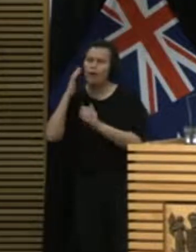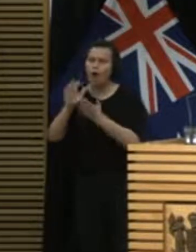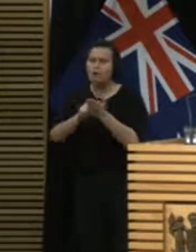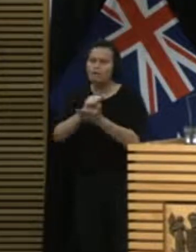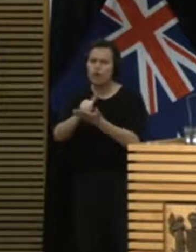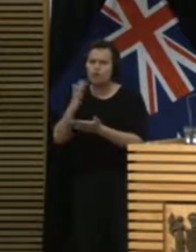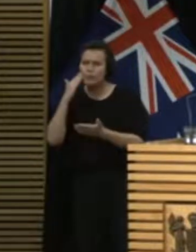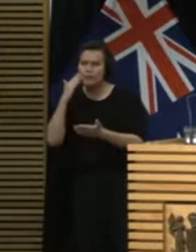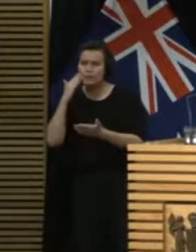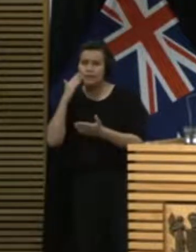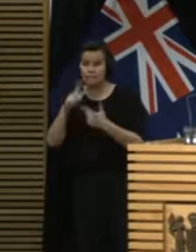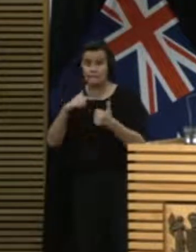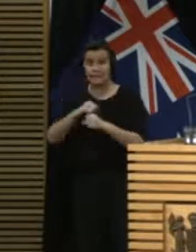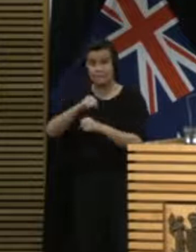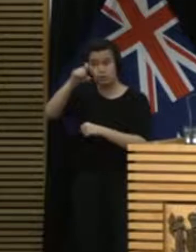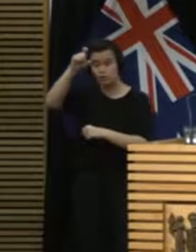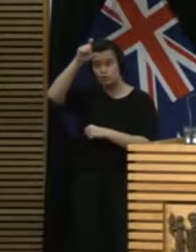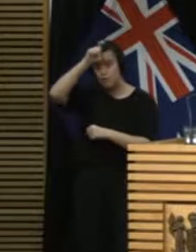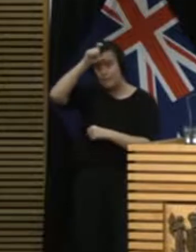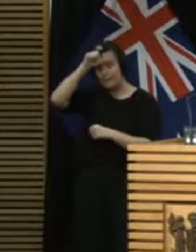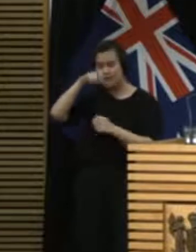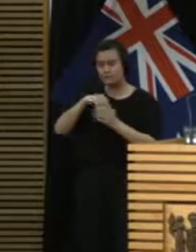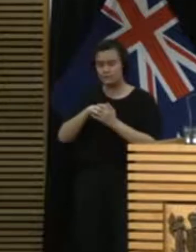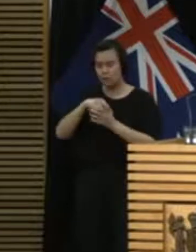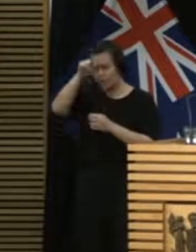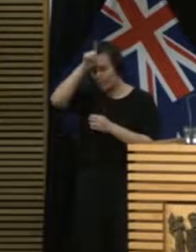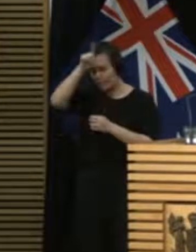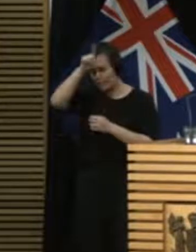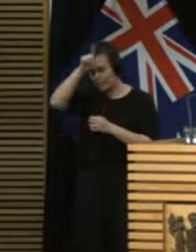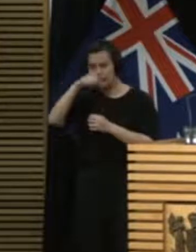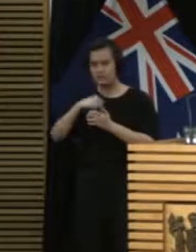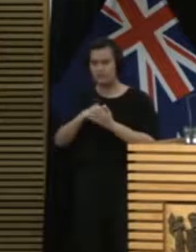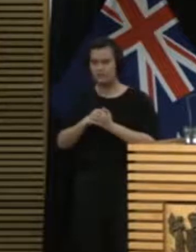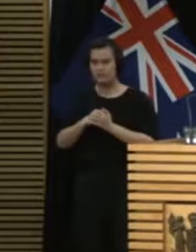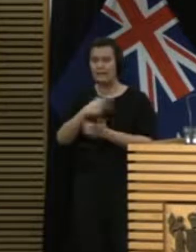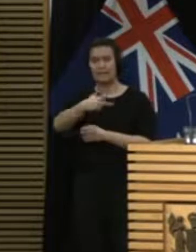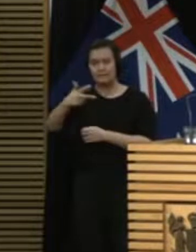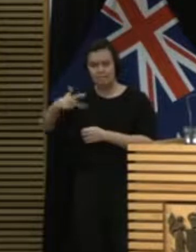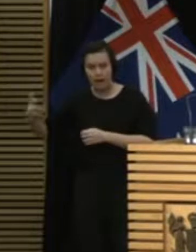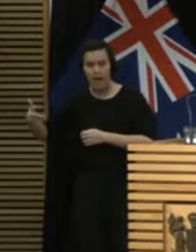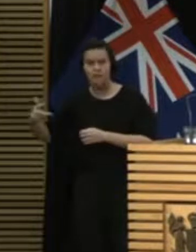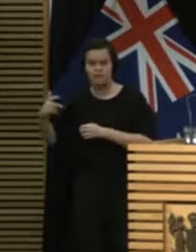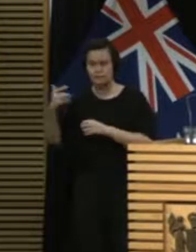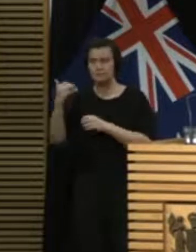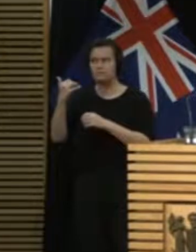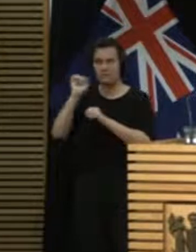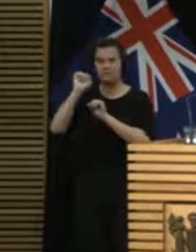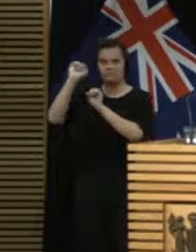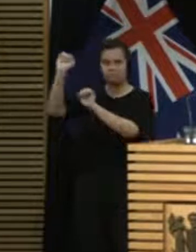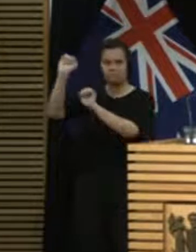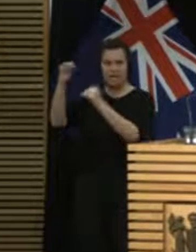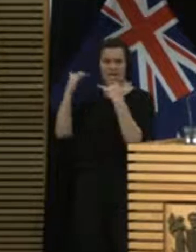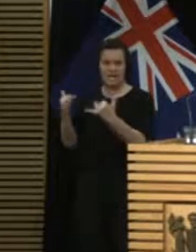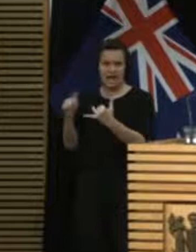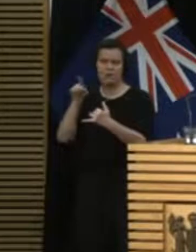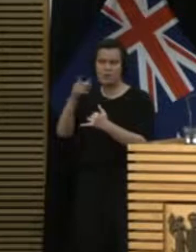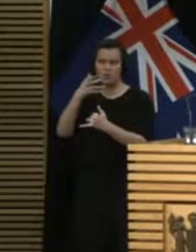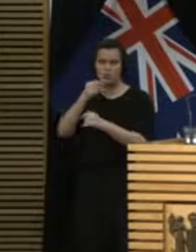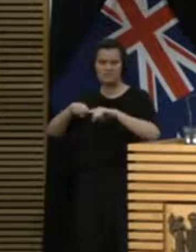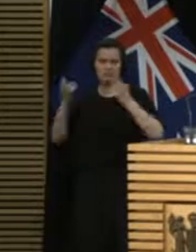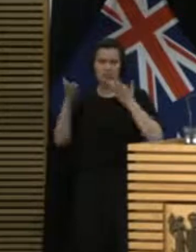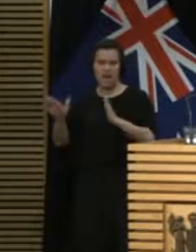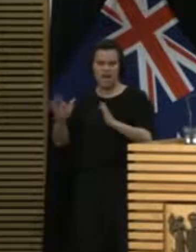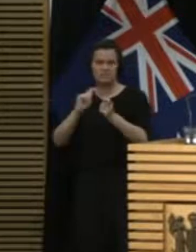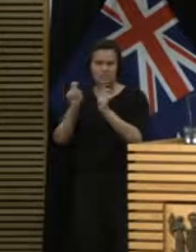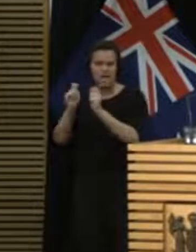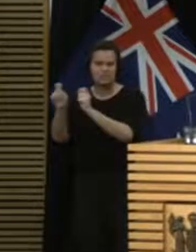approach. Denmark has used rapid antigen testing, is now winding down the use of that. So we'll keep a close eye on what other countries are doing.